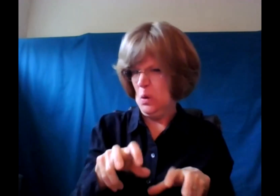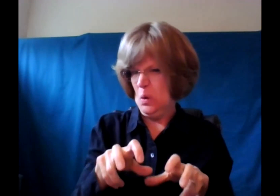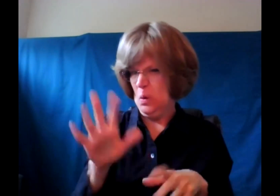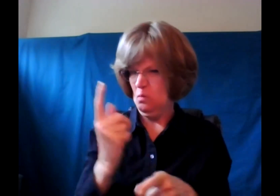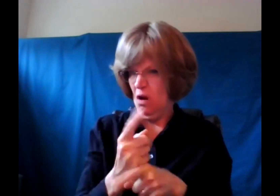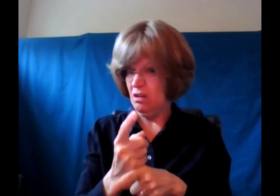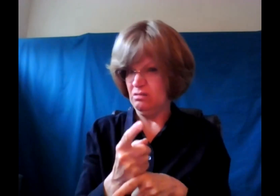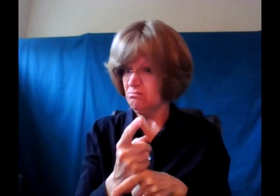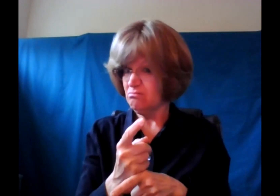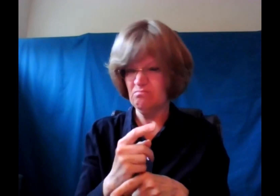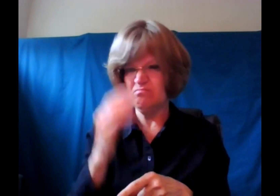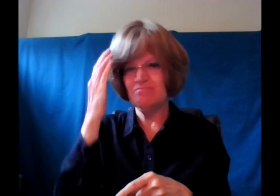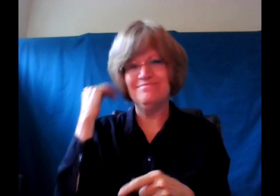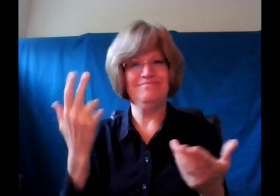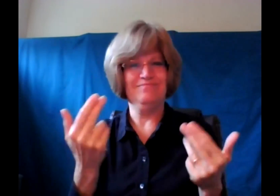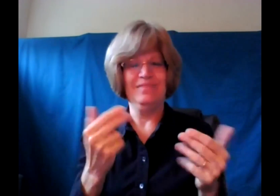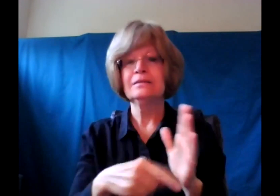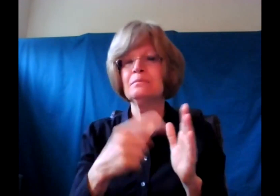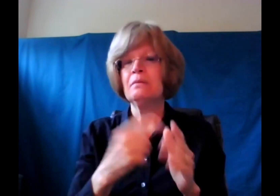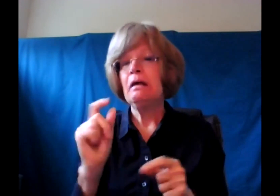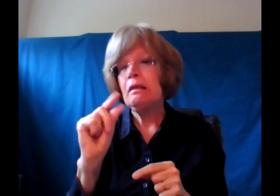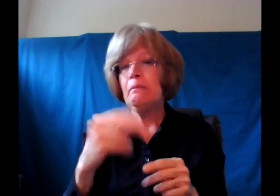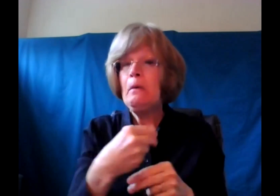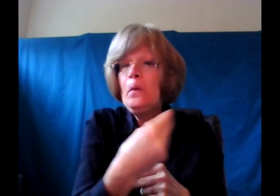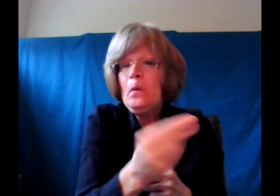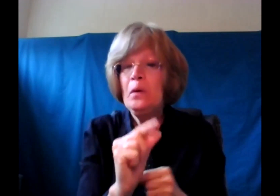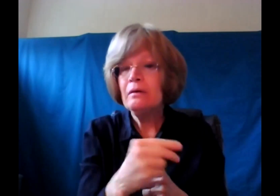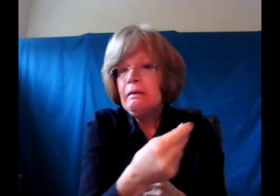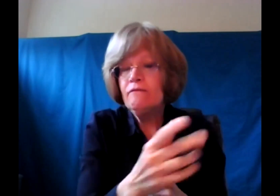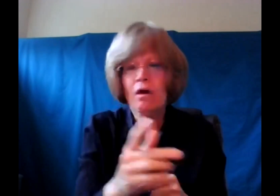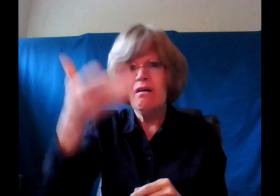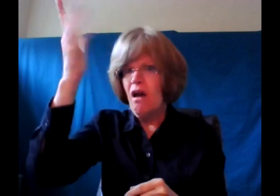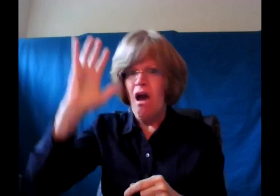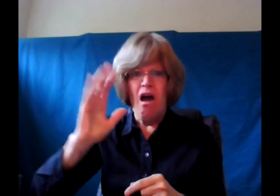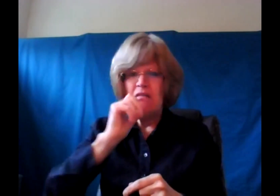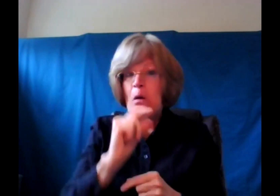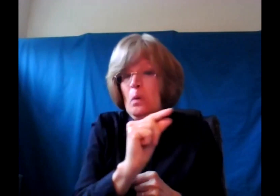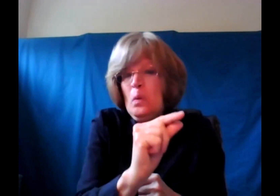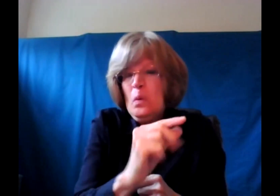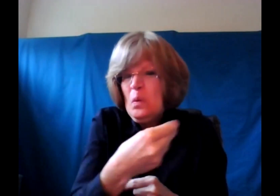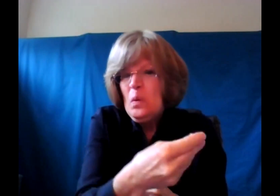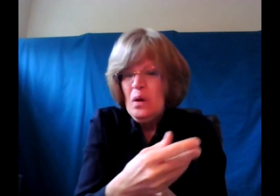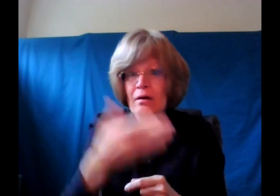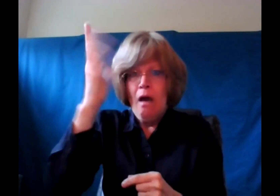stingy. But, you know, sometimes it's a little stingy. But God is lavishly